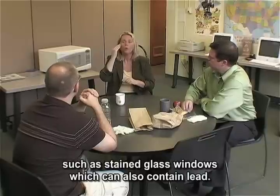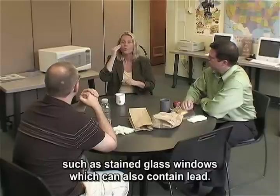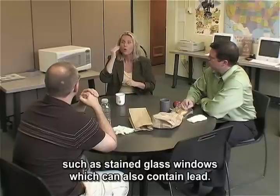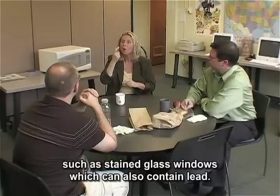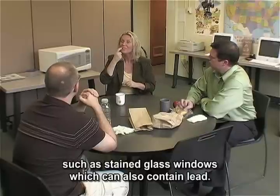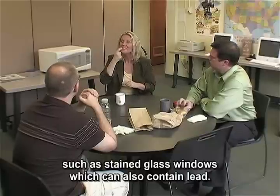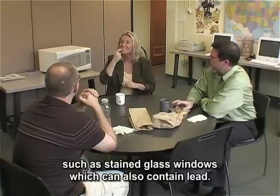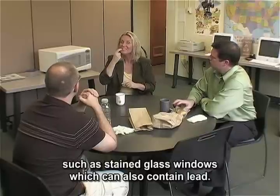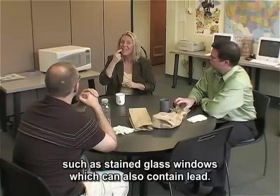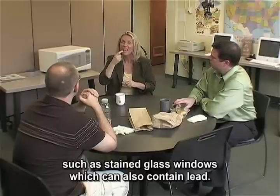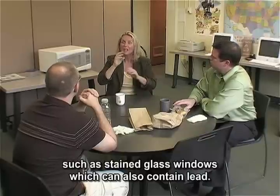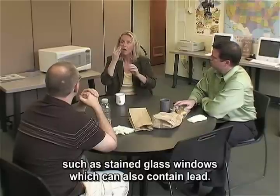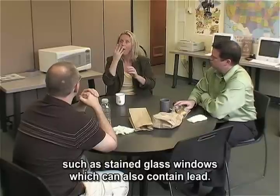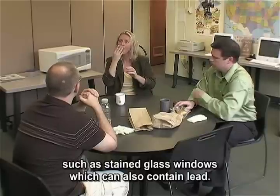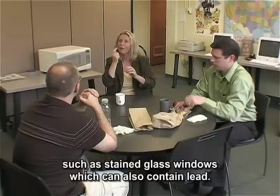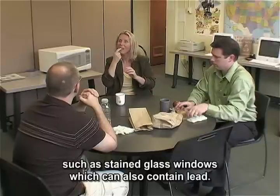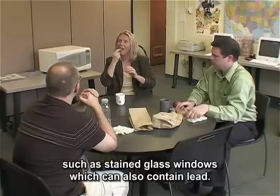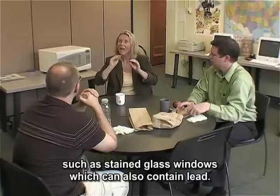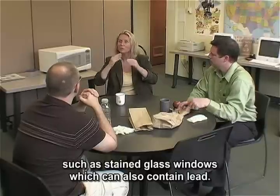which can also contain lead.